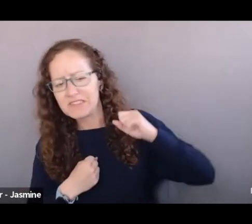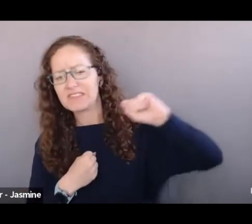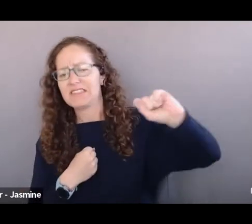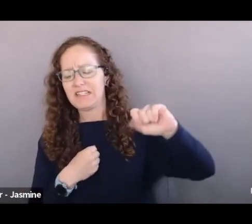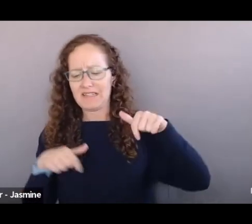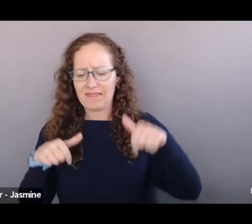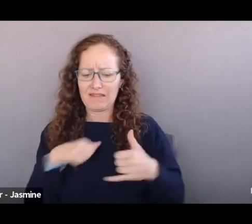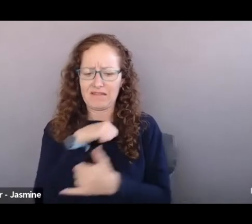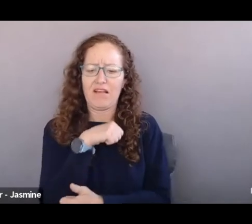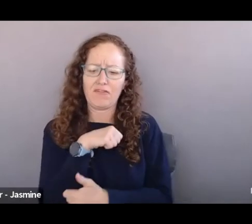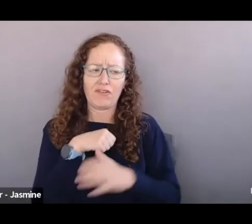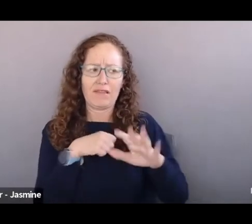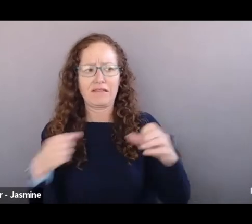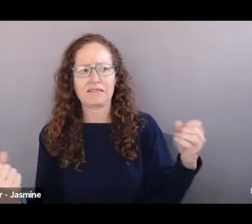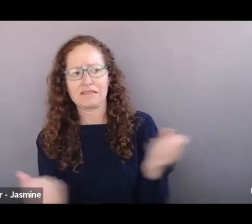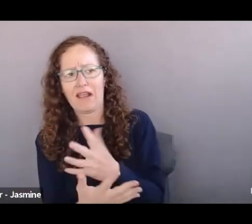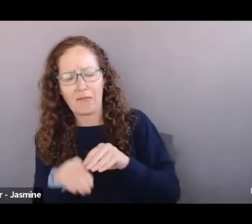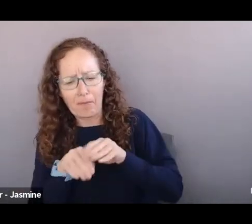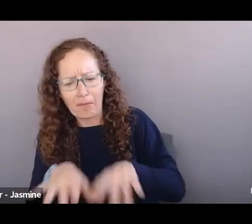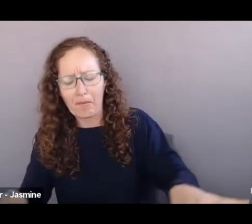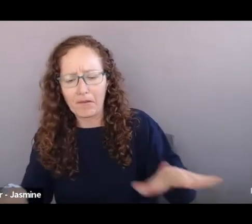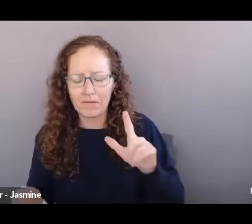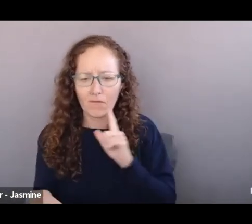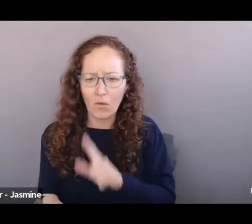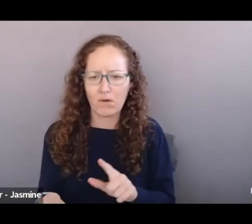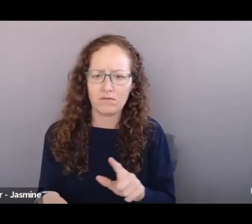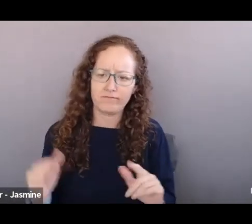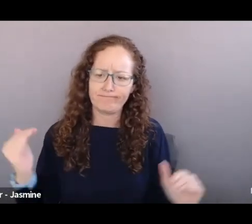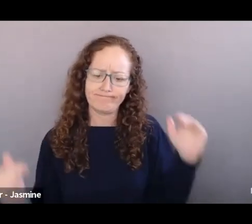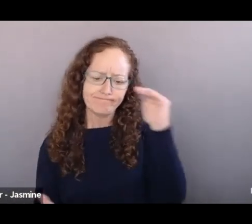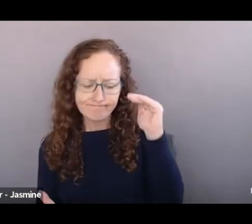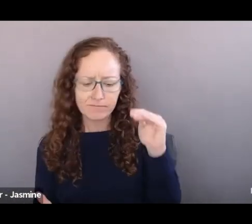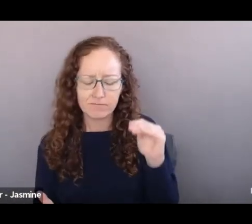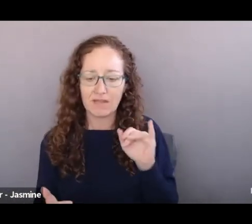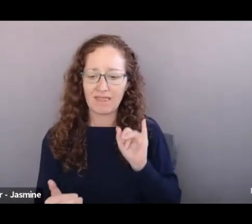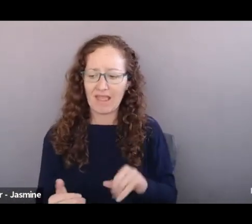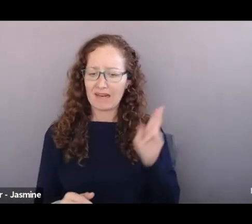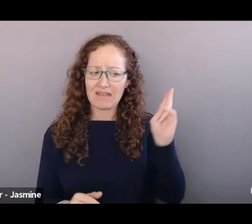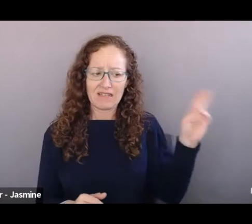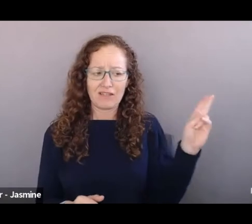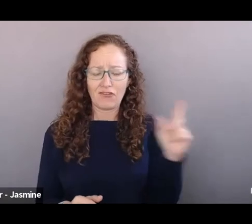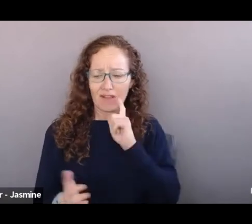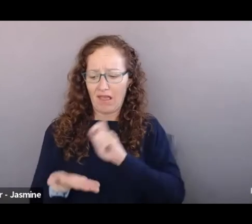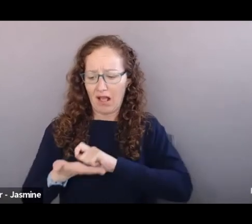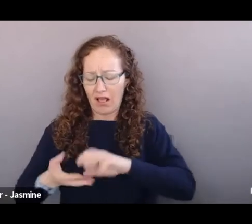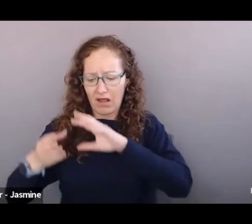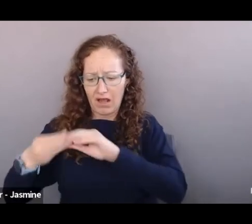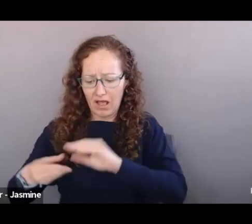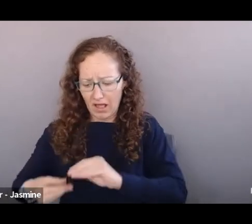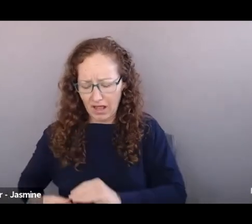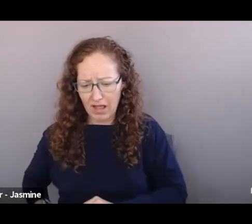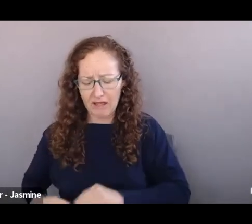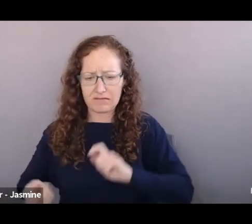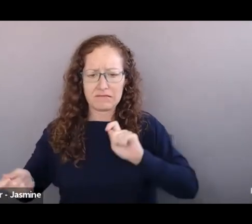of justice would never see the narrative of history rewritten. This narrative of freedom has many authors. It